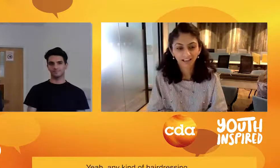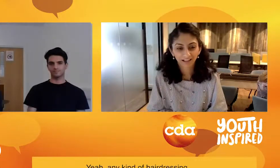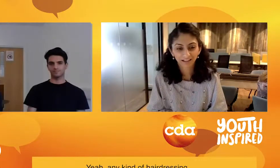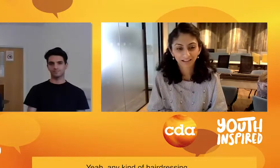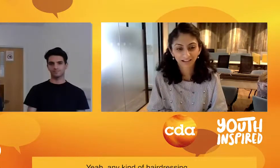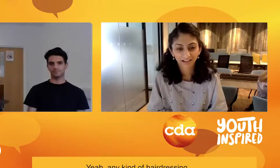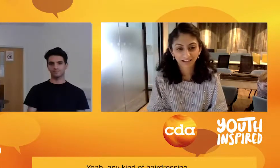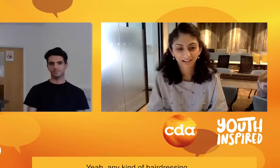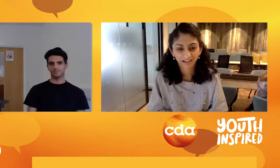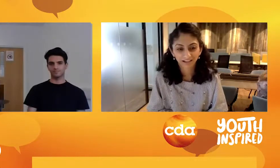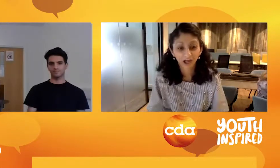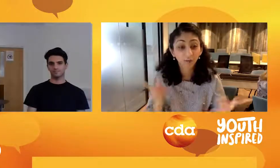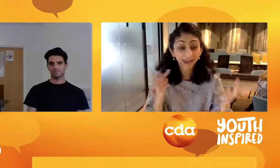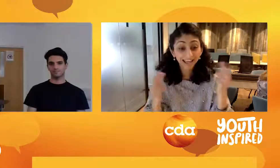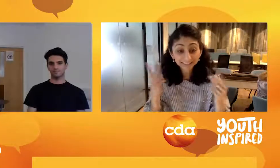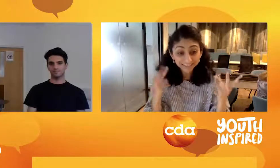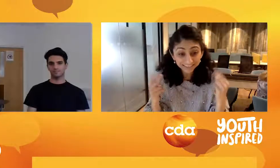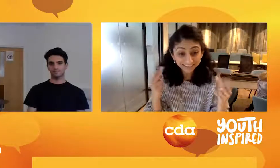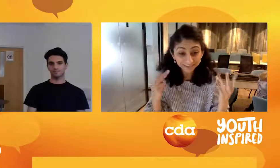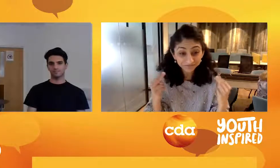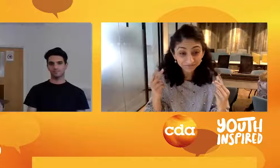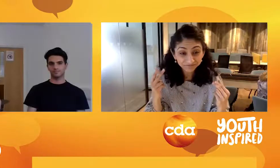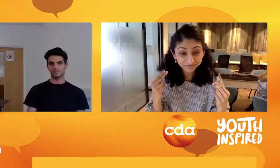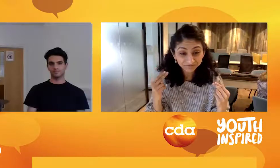Yeah, any kind of hairdressing.